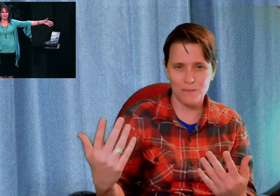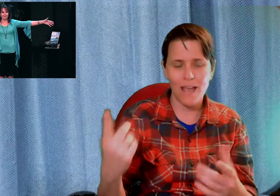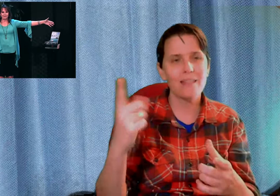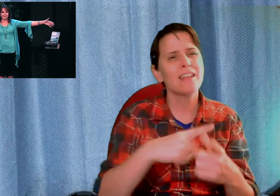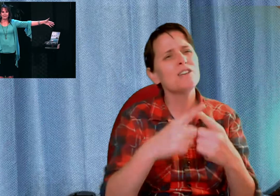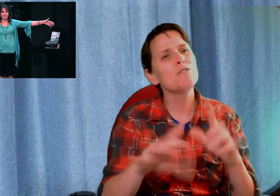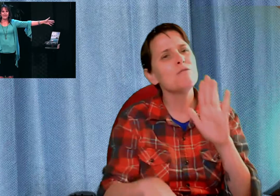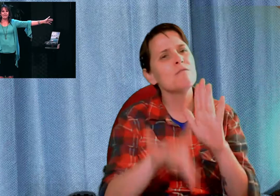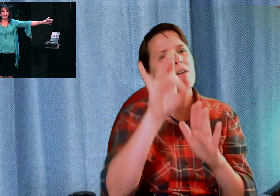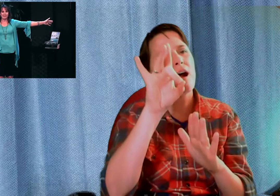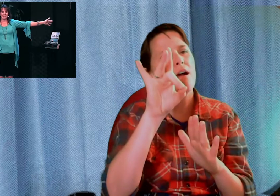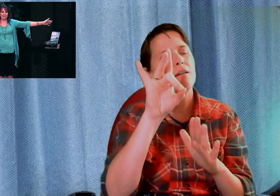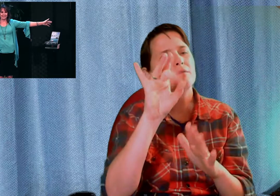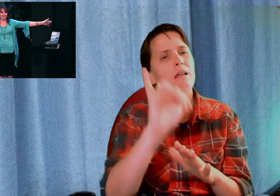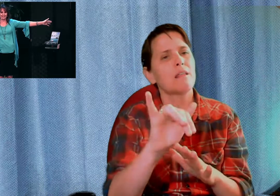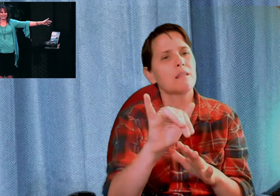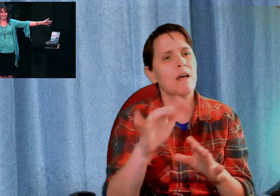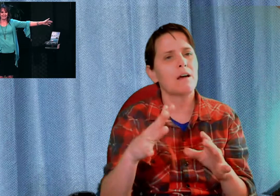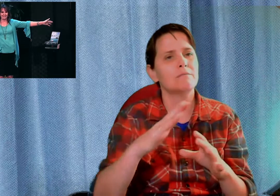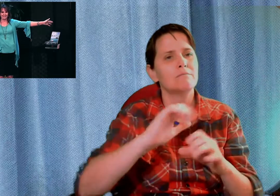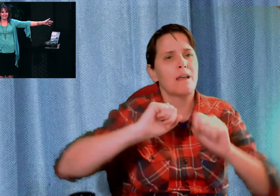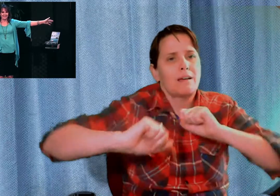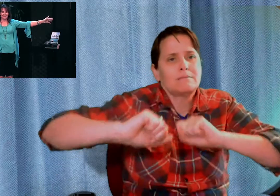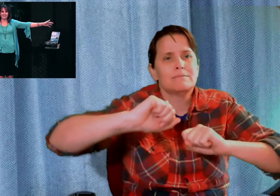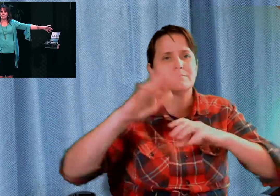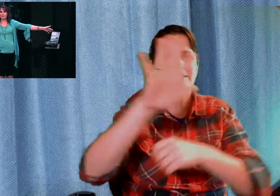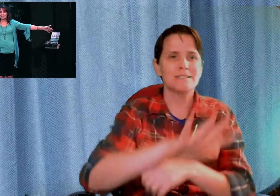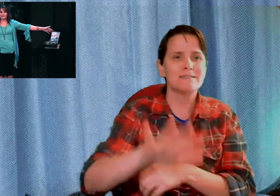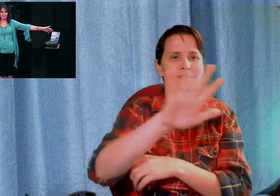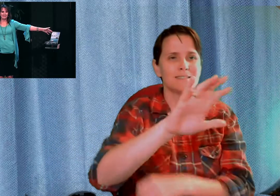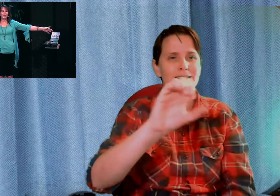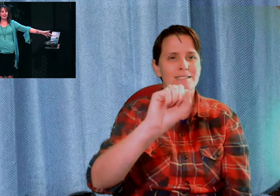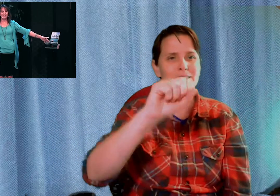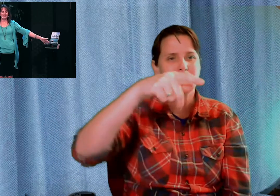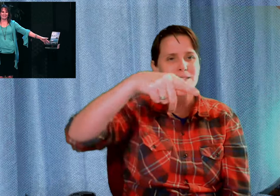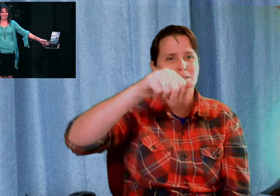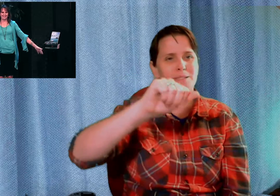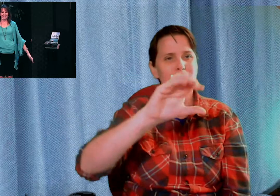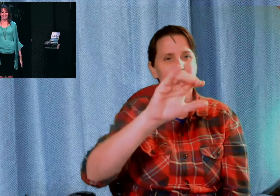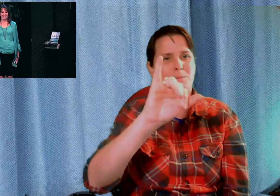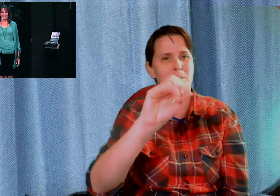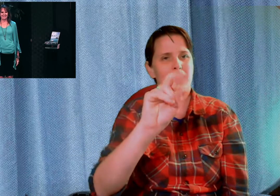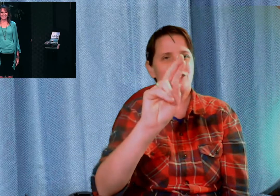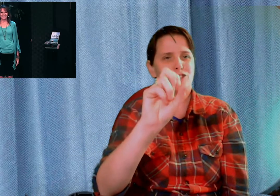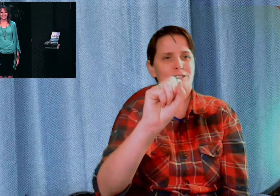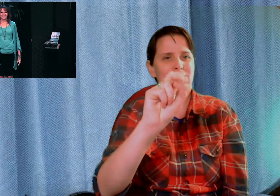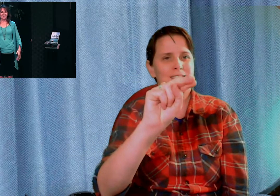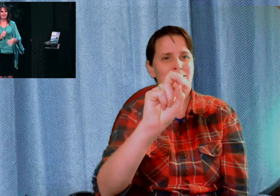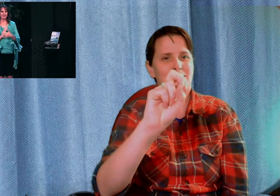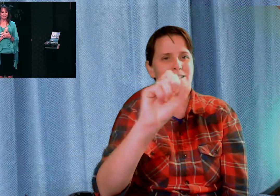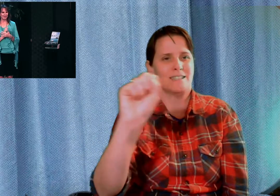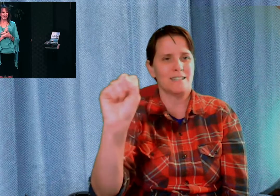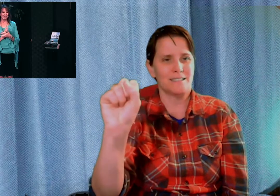spaciousness of consciousness. And in that spaciousness of consciousness,